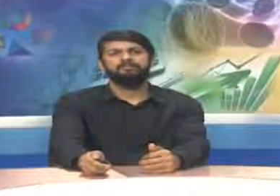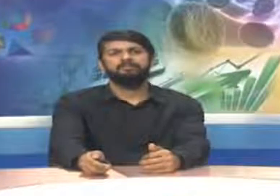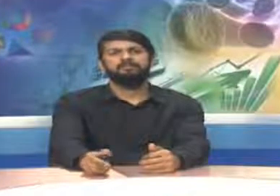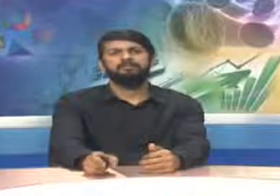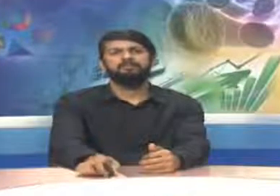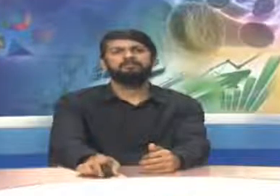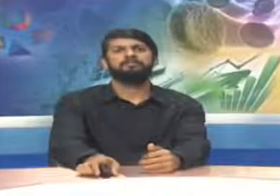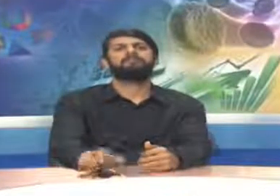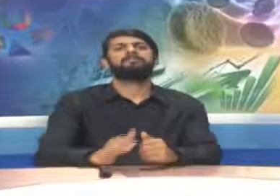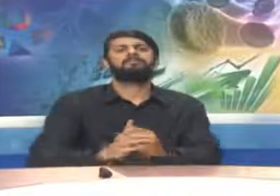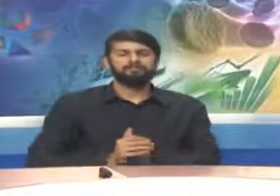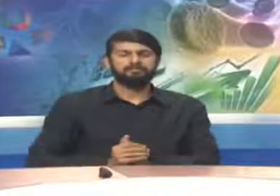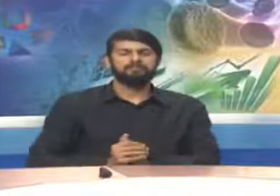power.